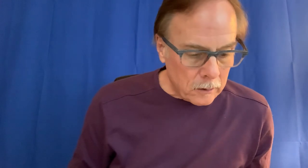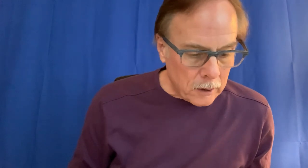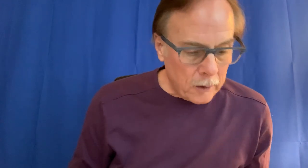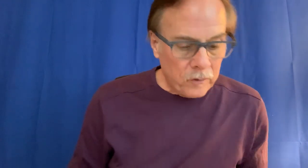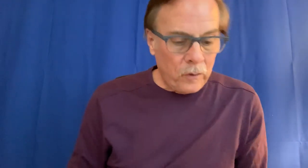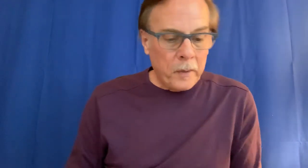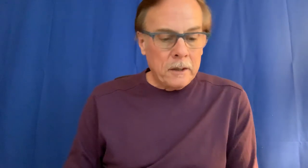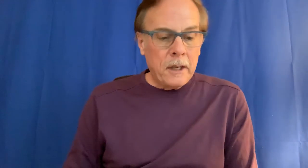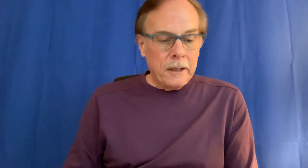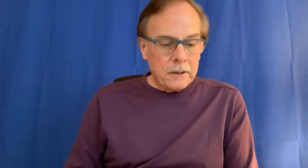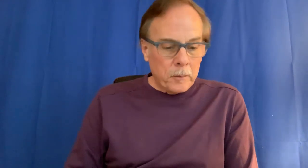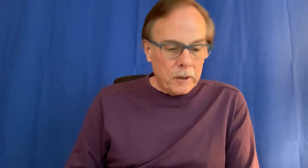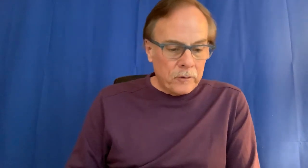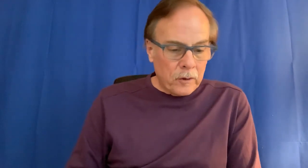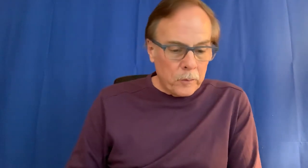Okay, for me to take something from you.